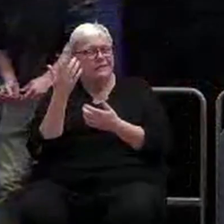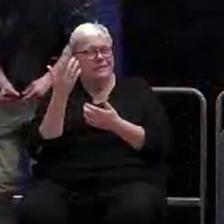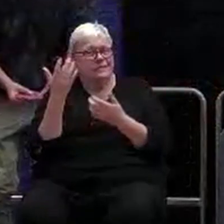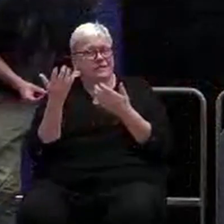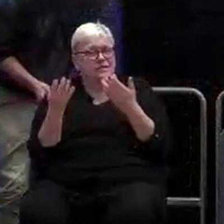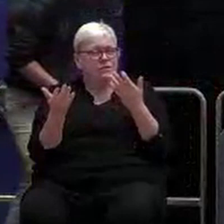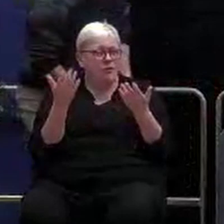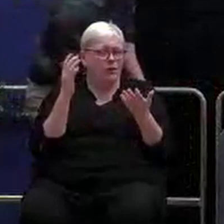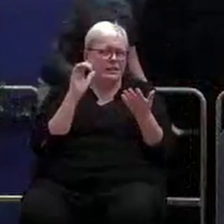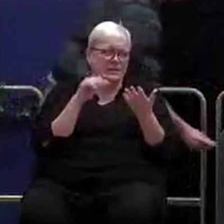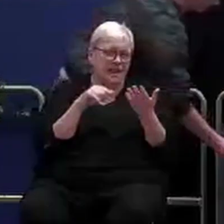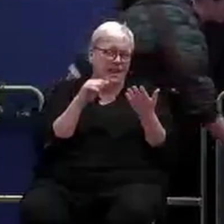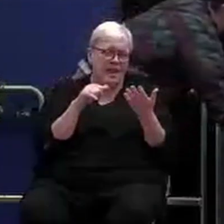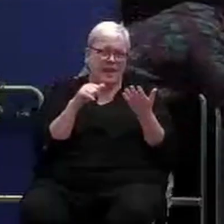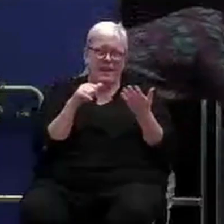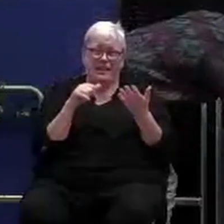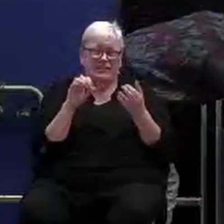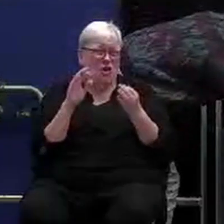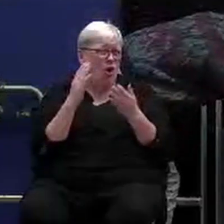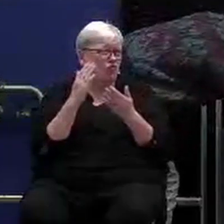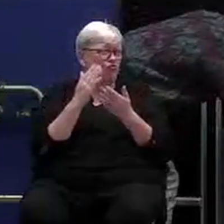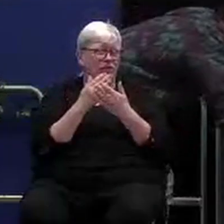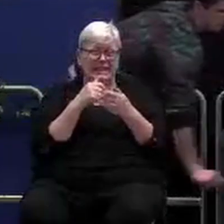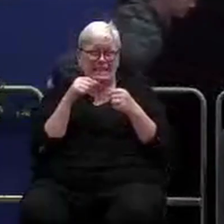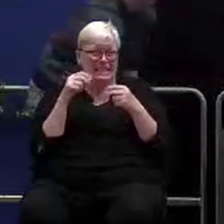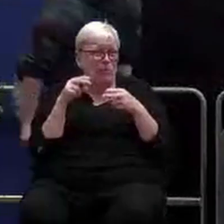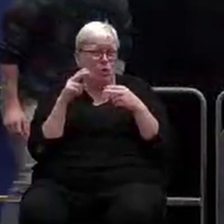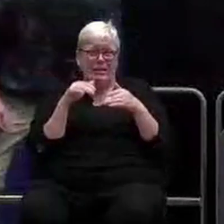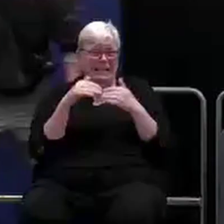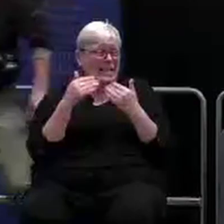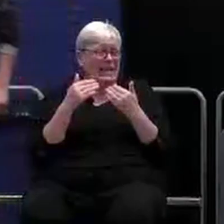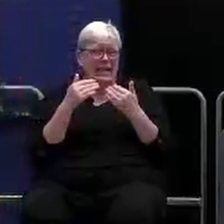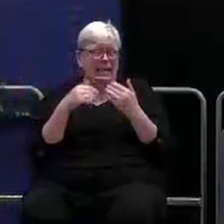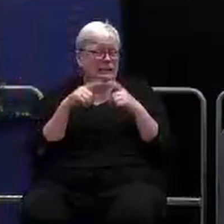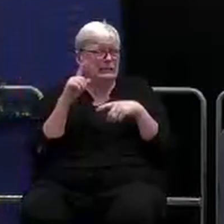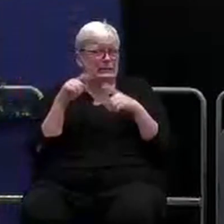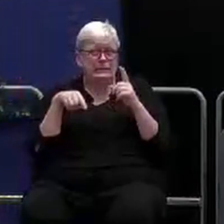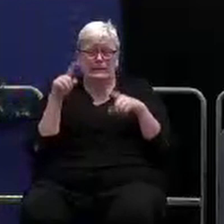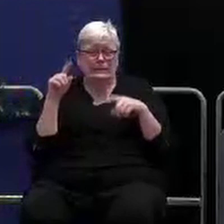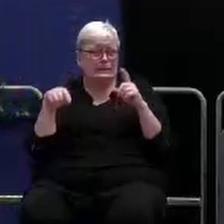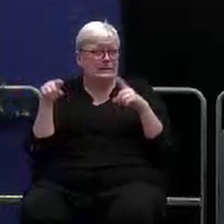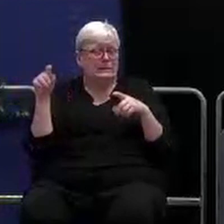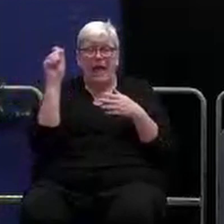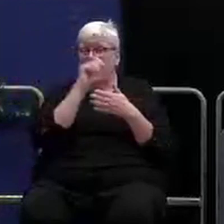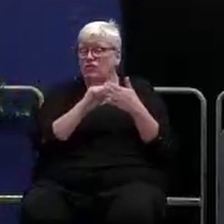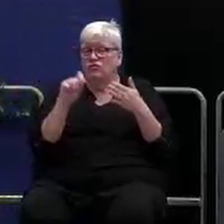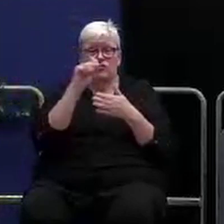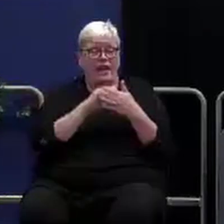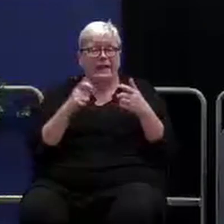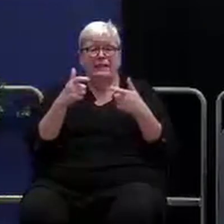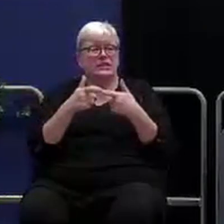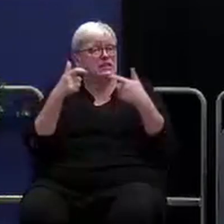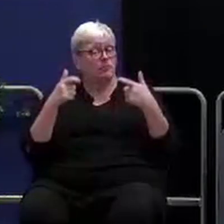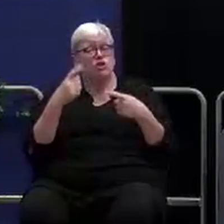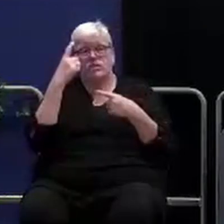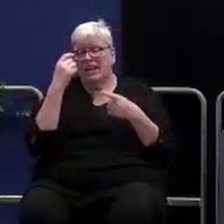So, yeah, I don't really have a typical working day. I write as much as I can. I